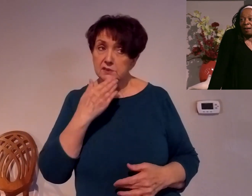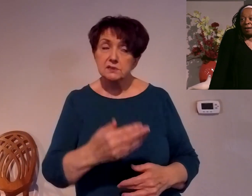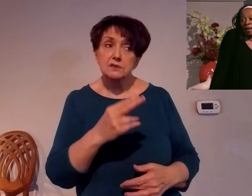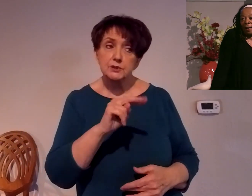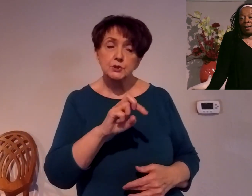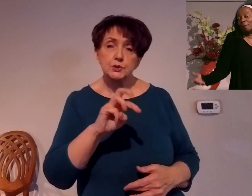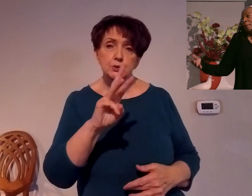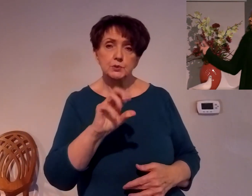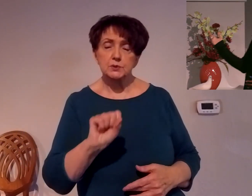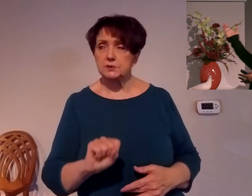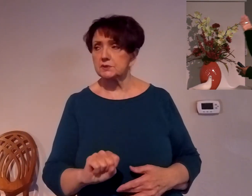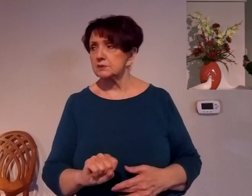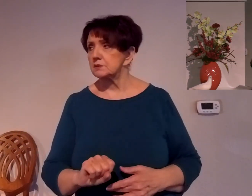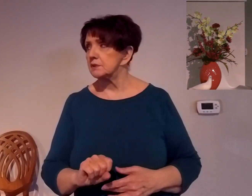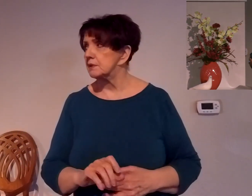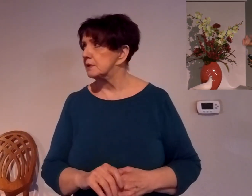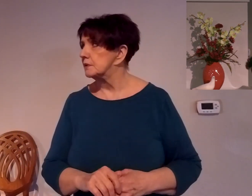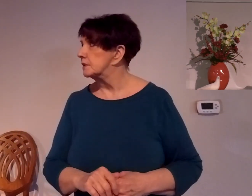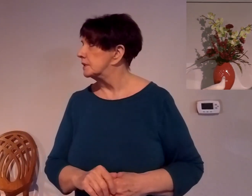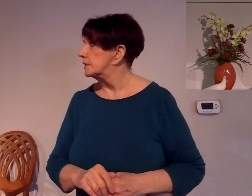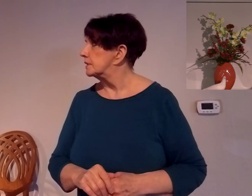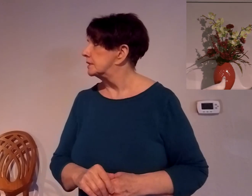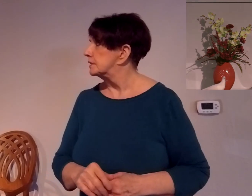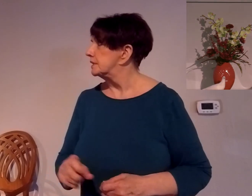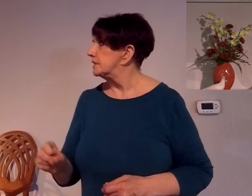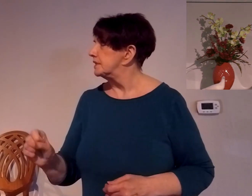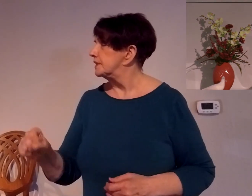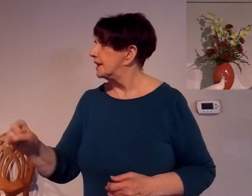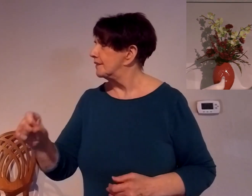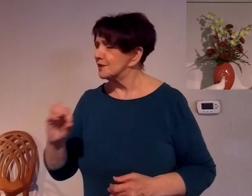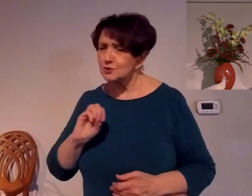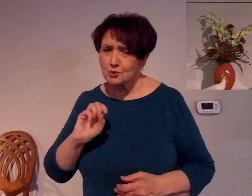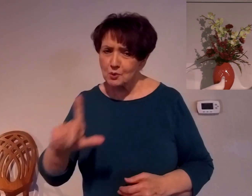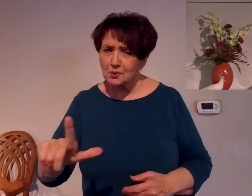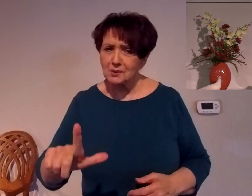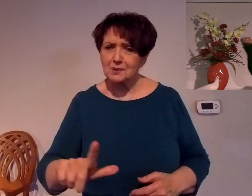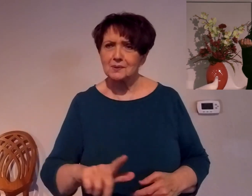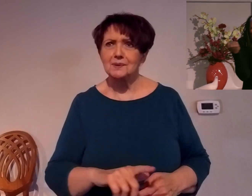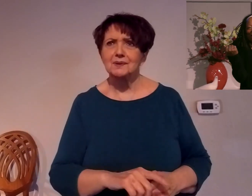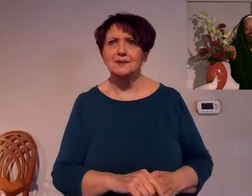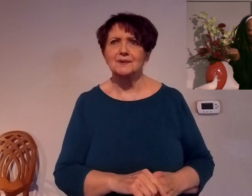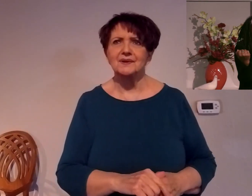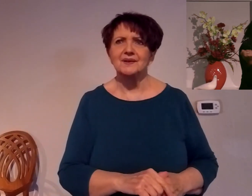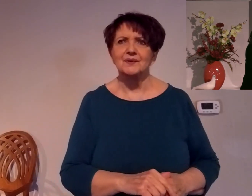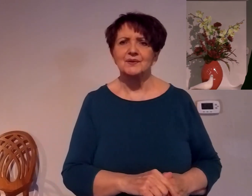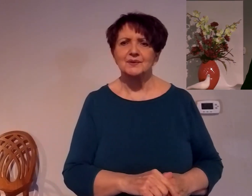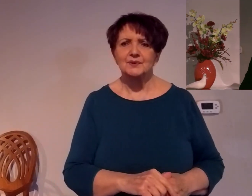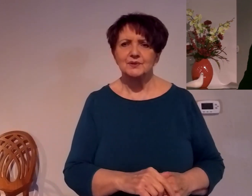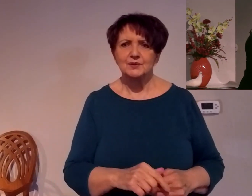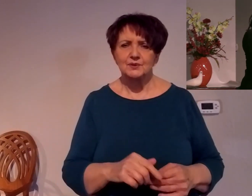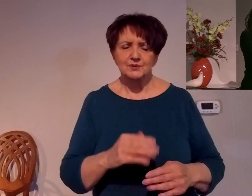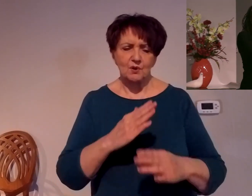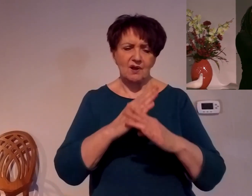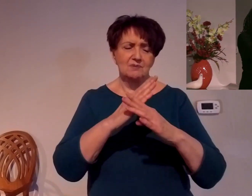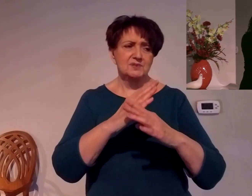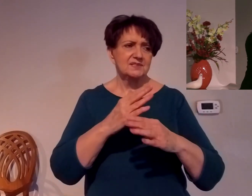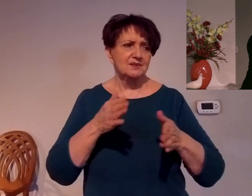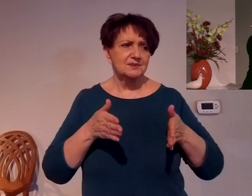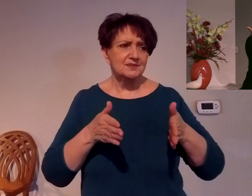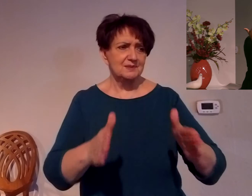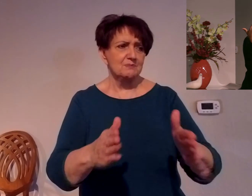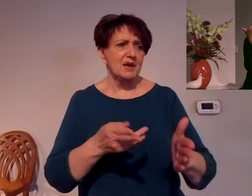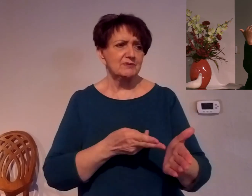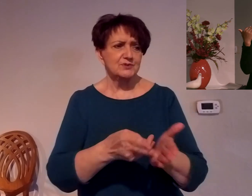right? I'm like, yeah, that's so cool. There are no obstacles in the pathway of truth. Not even